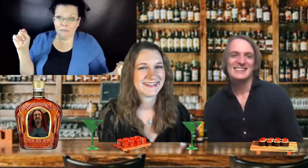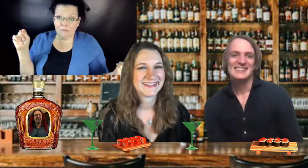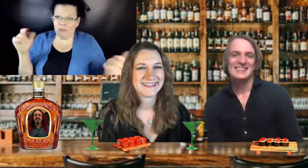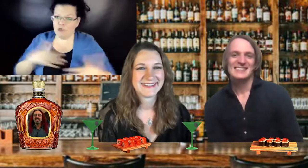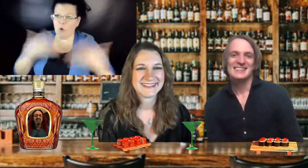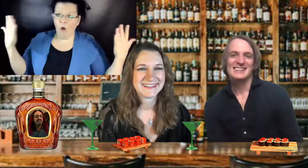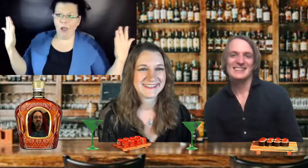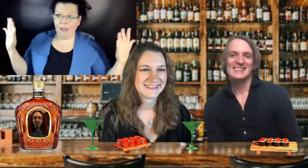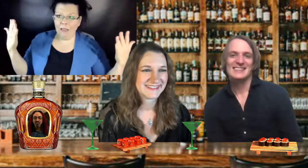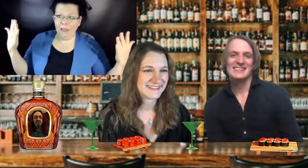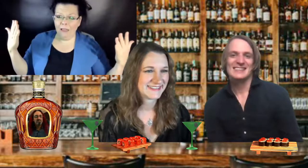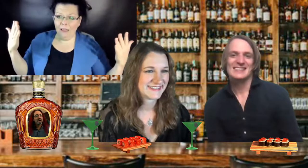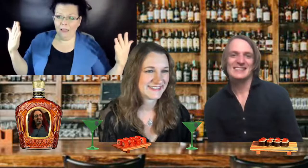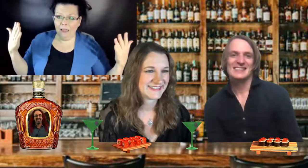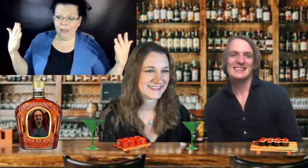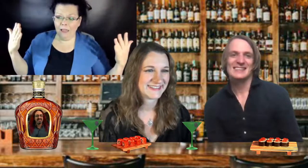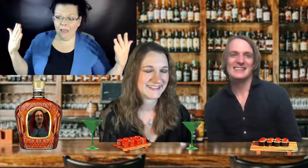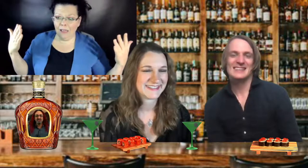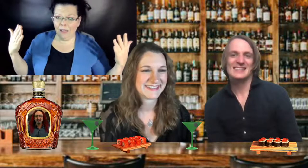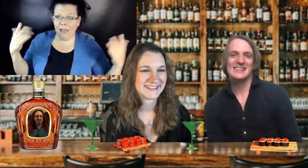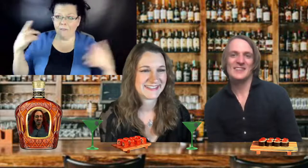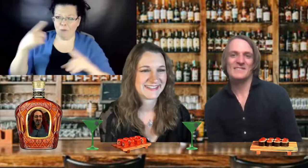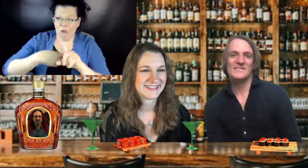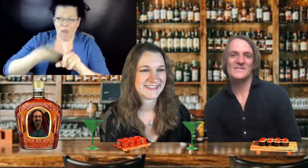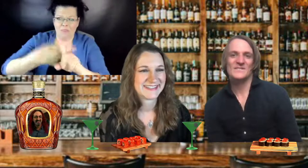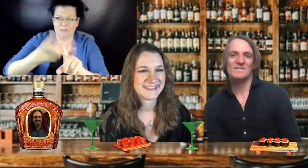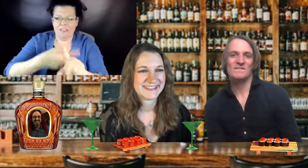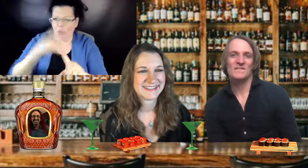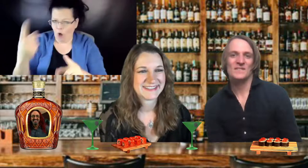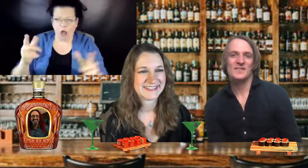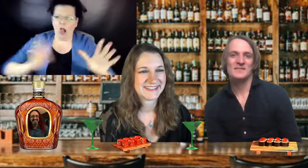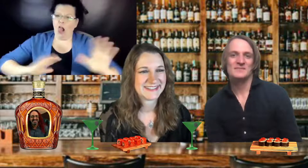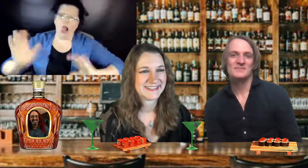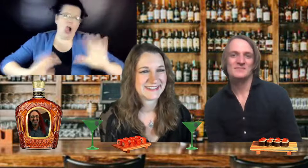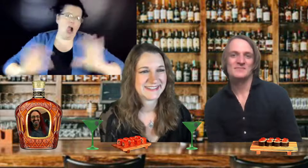And for months, that's all they could talk about.